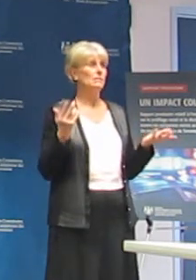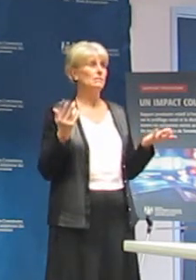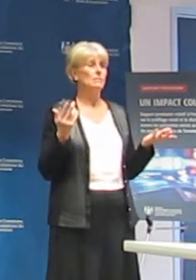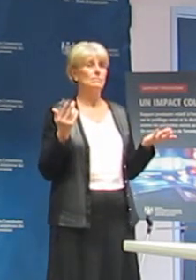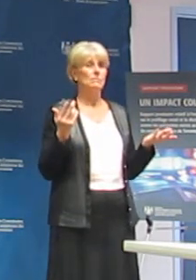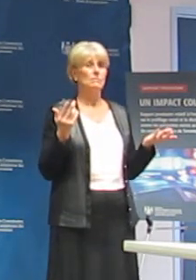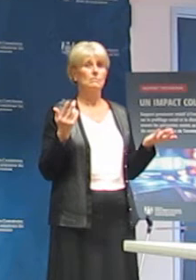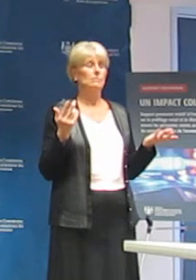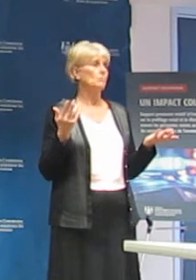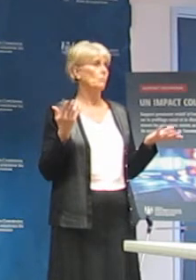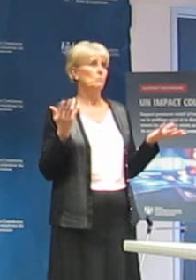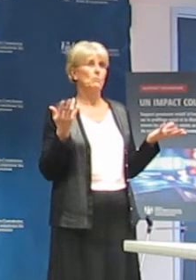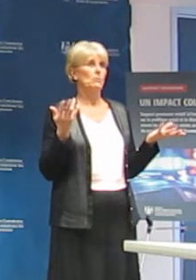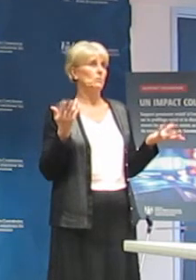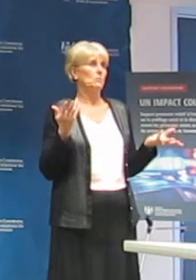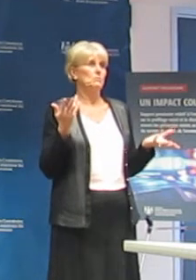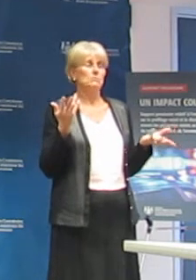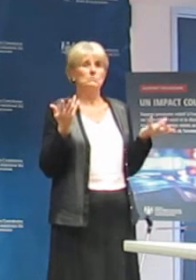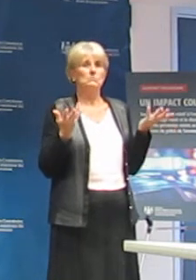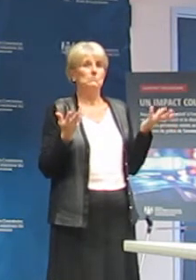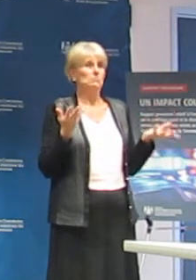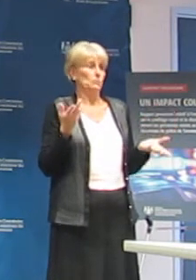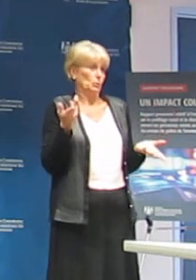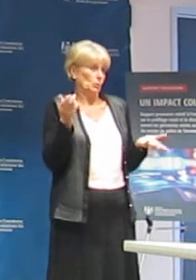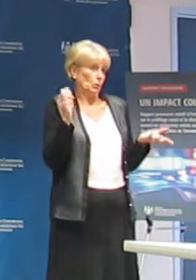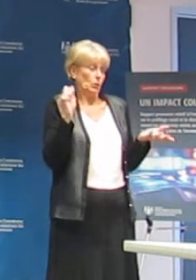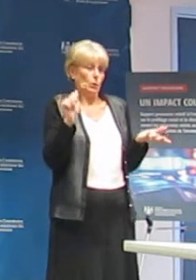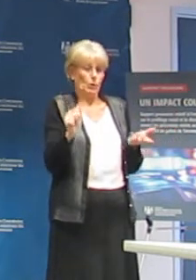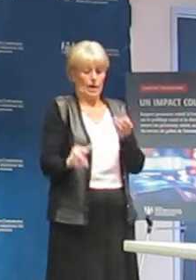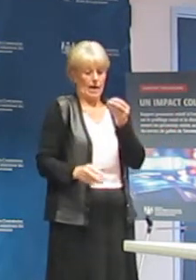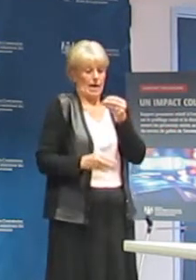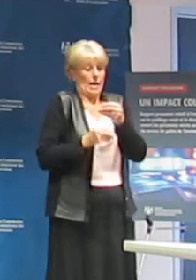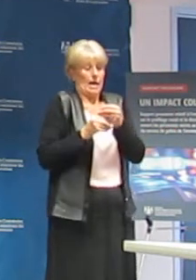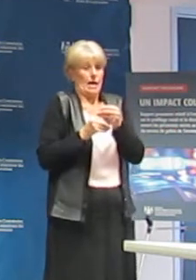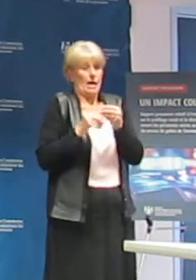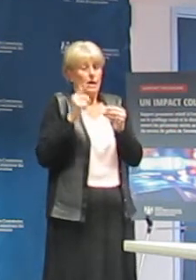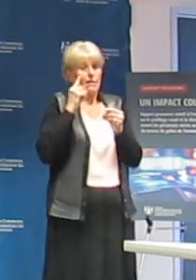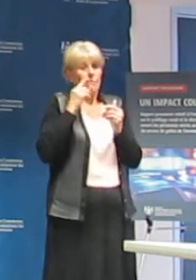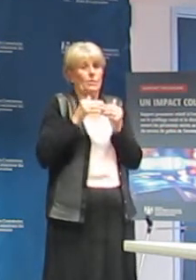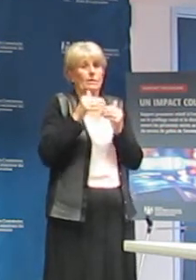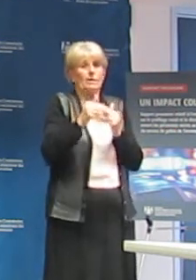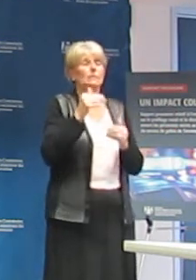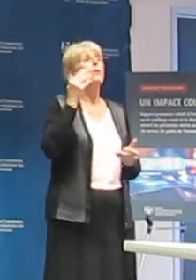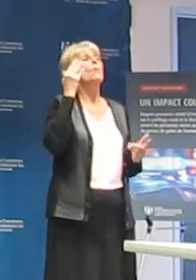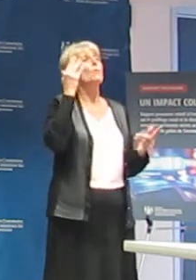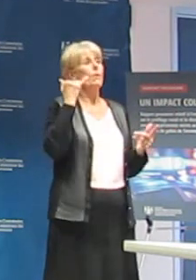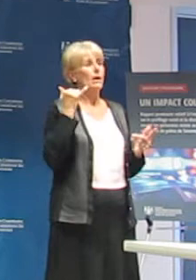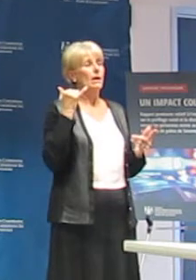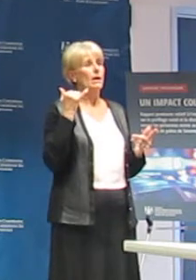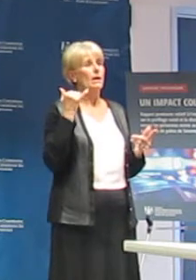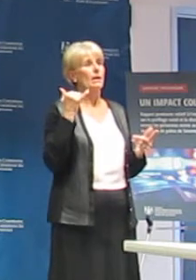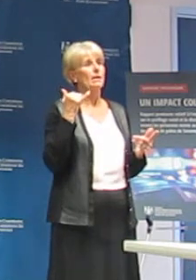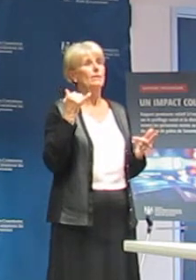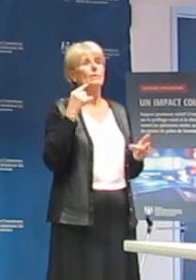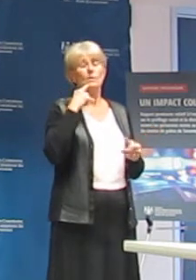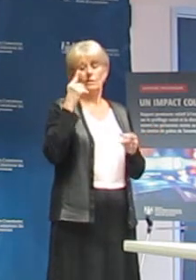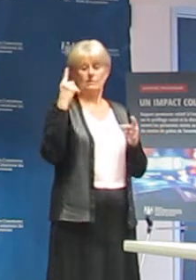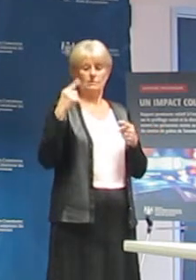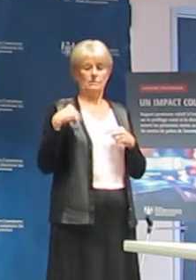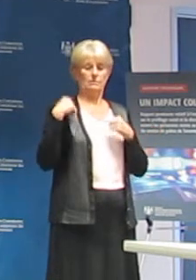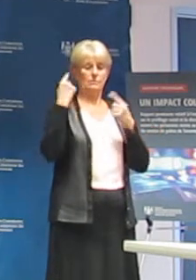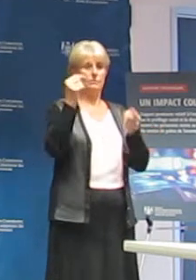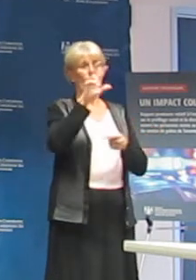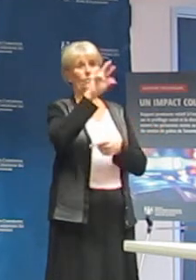whether it's something that could be added to the mix, because over the last